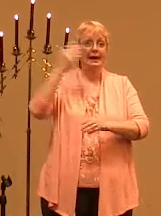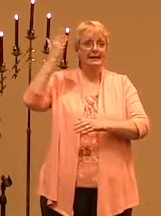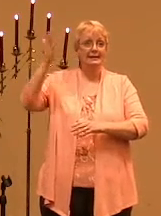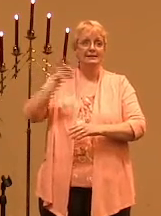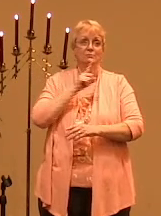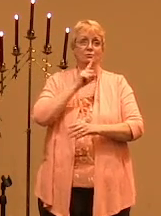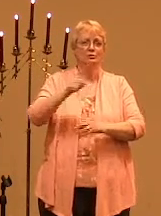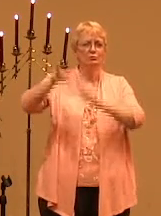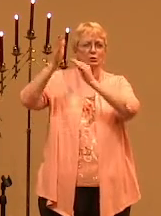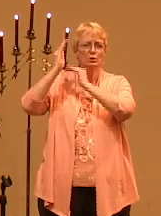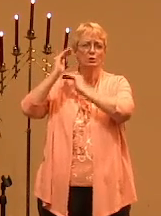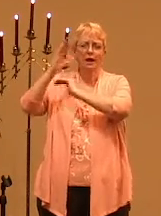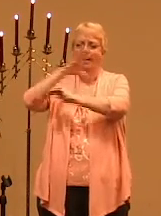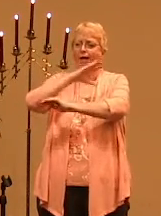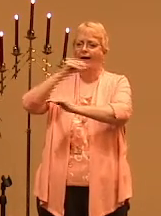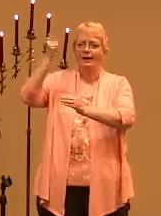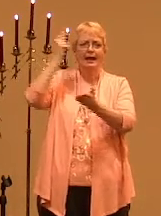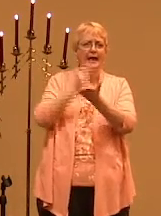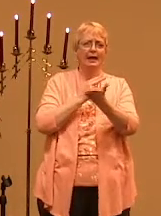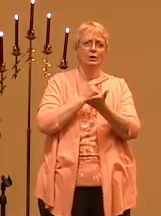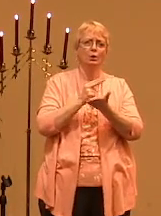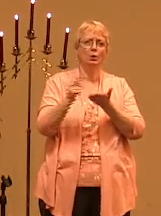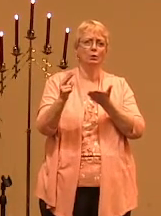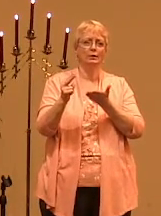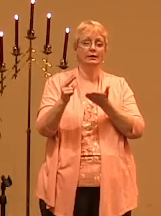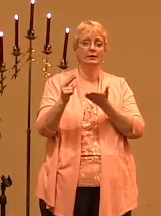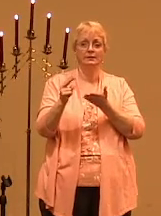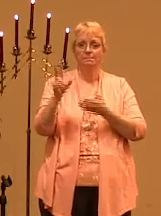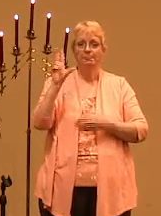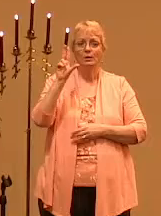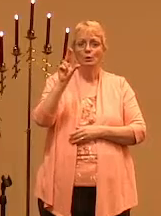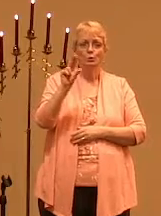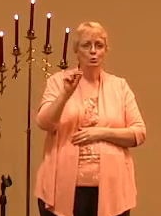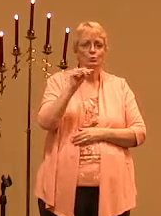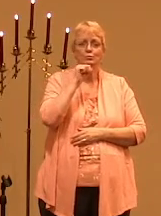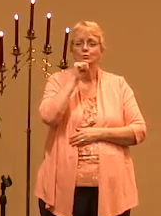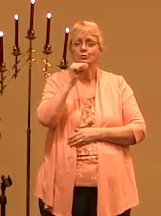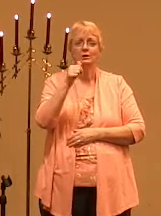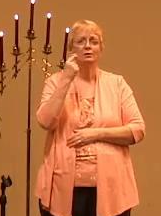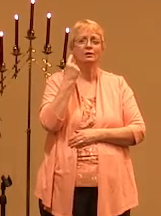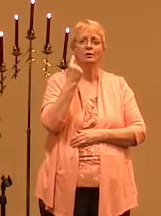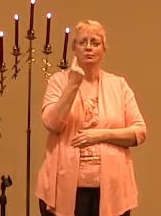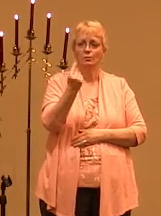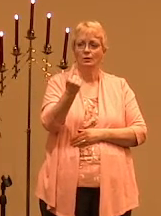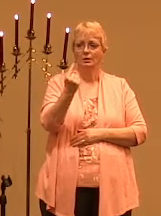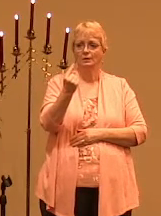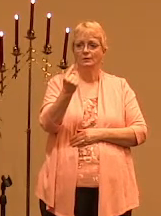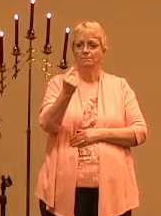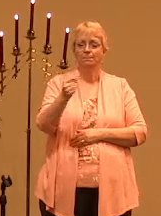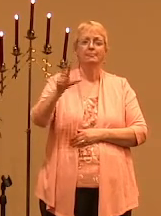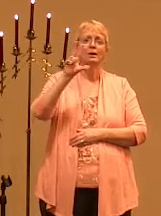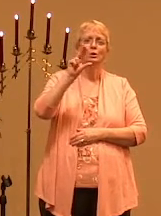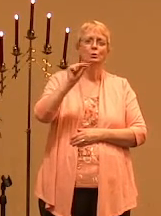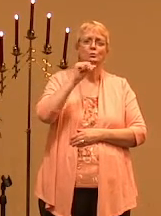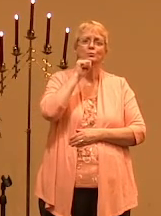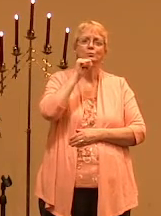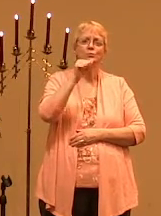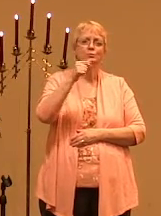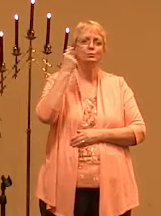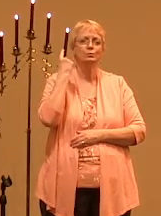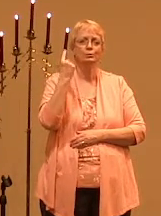friend like him is so high and holy. No, not one.